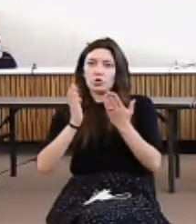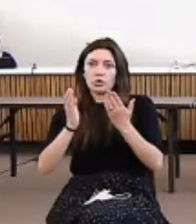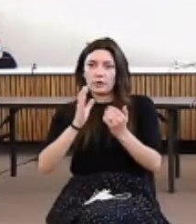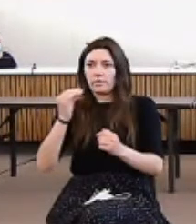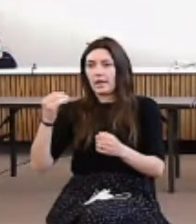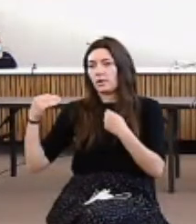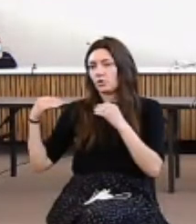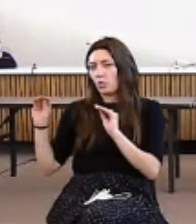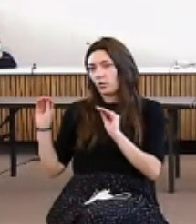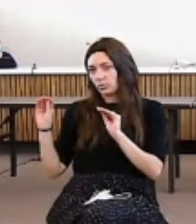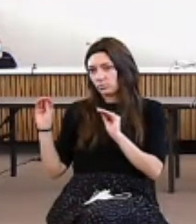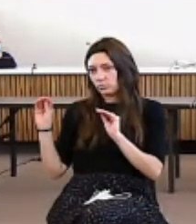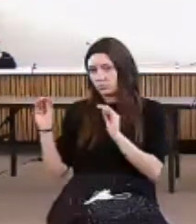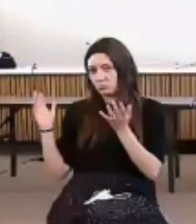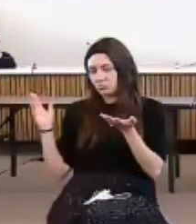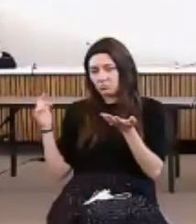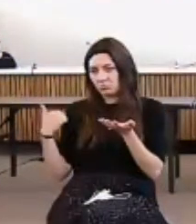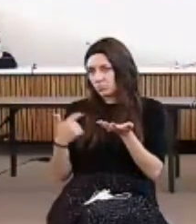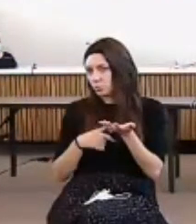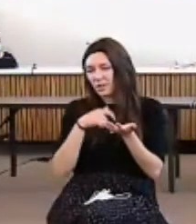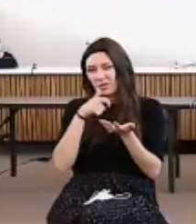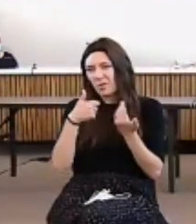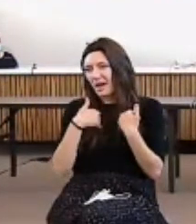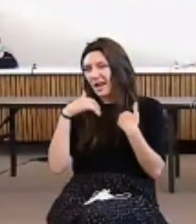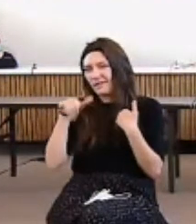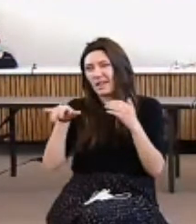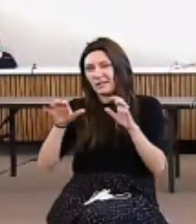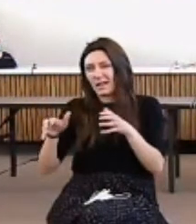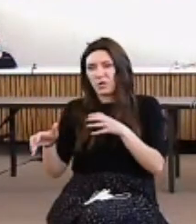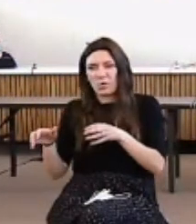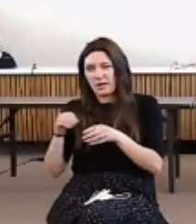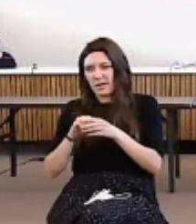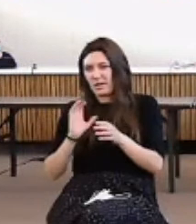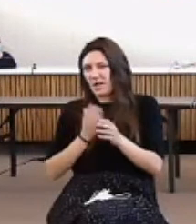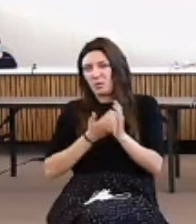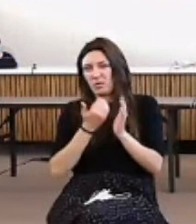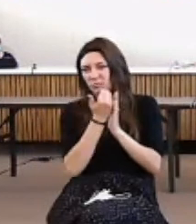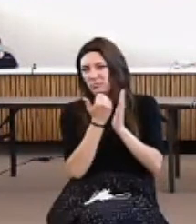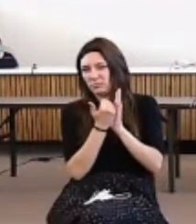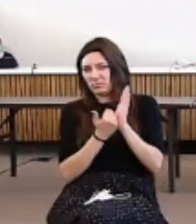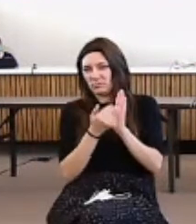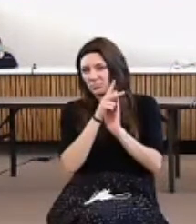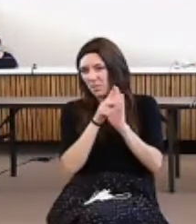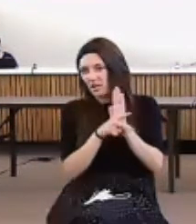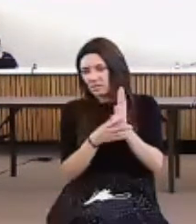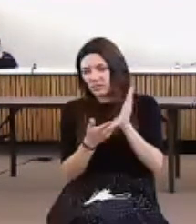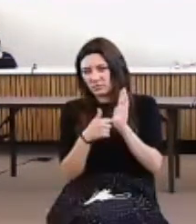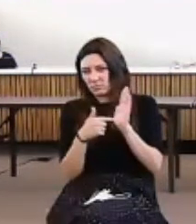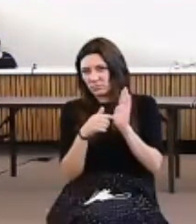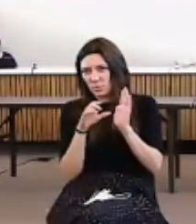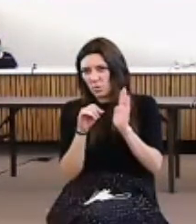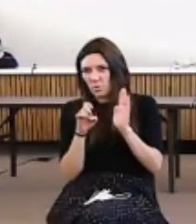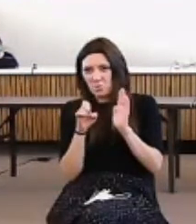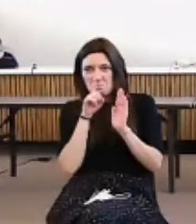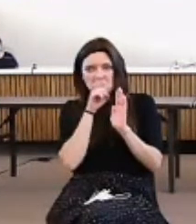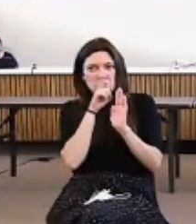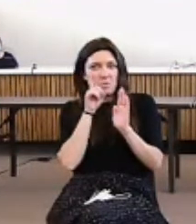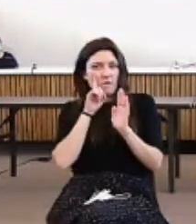But we don't have that category in our town code for